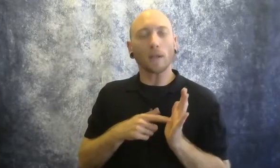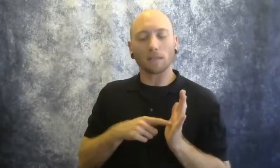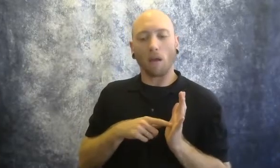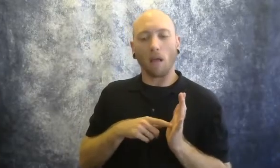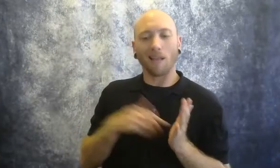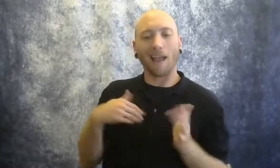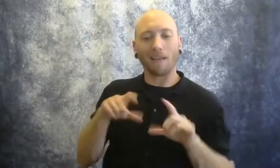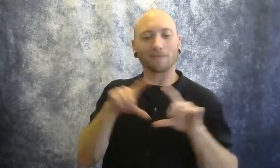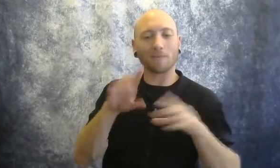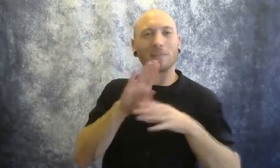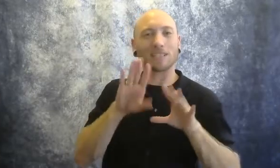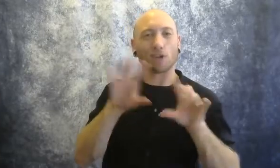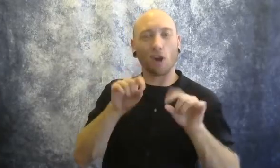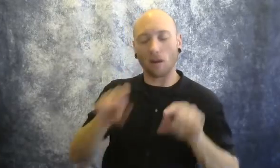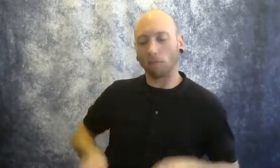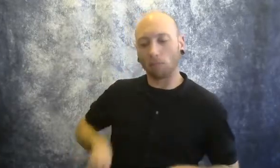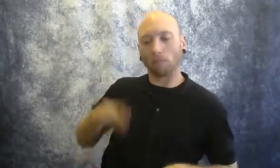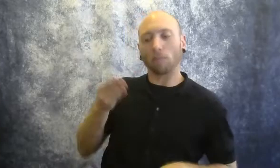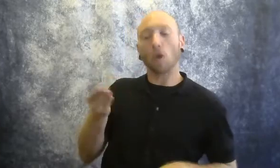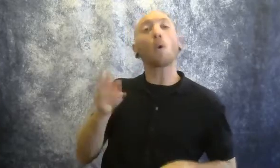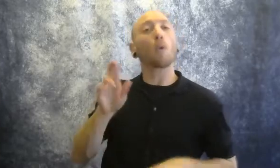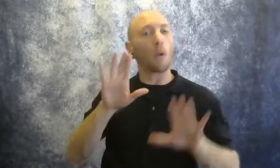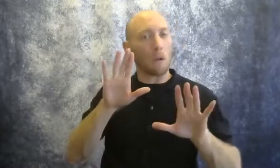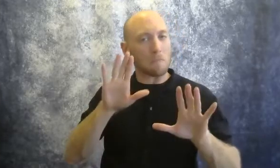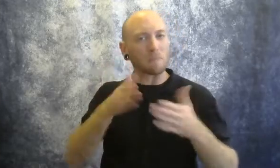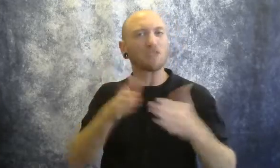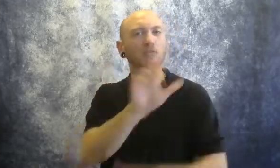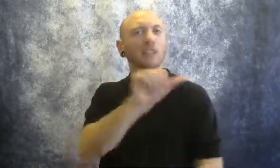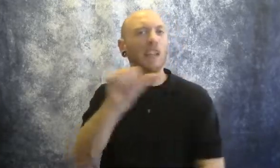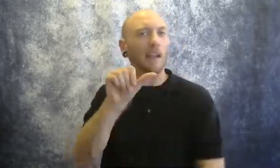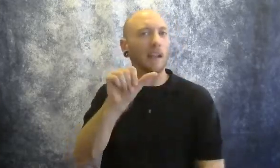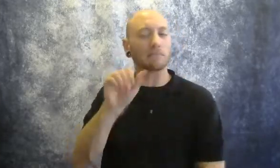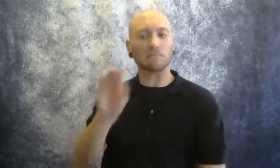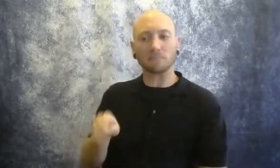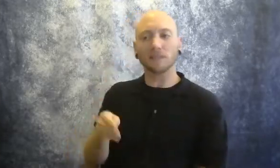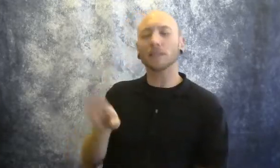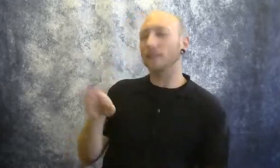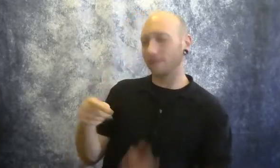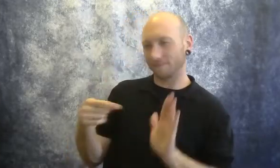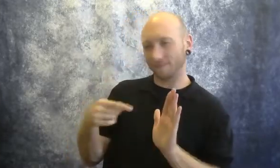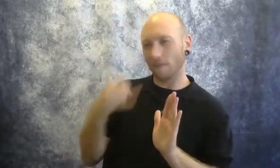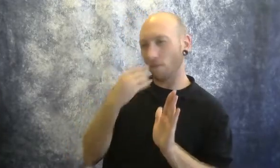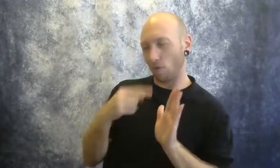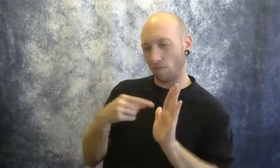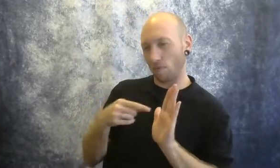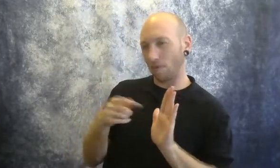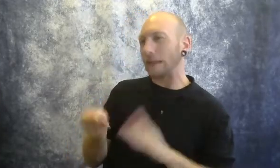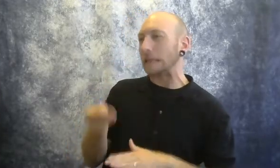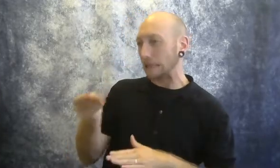inclined to fish out my card and say, you have him call me, or I'll fish out Alcoholics Anonymous's card and I'll say, you